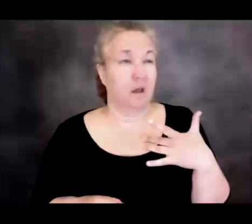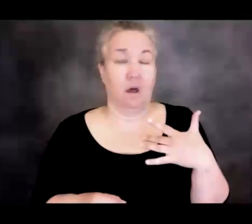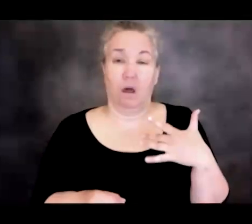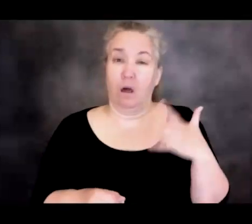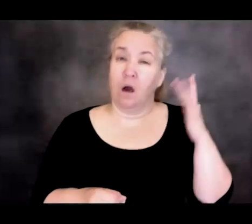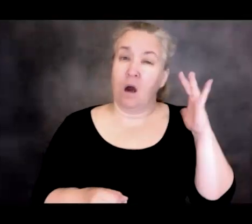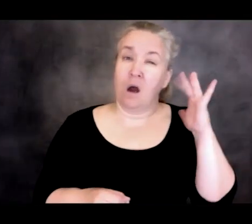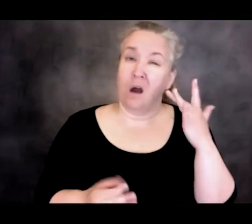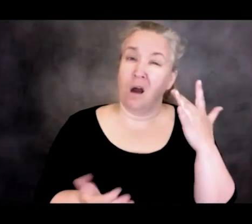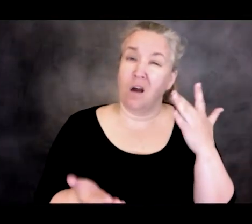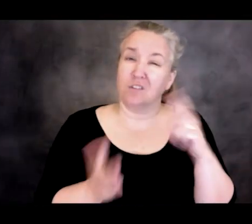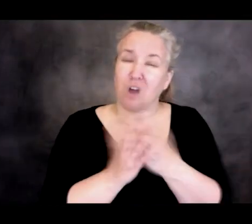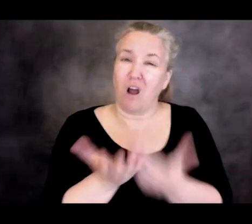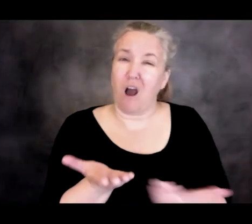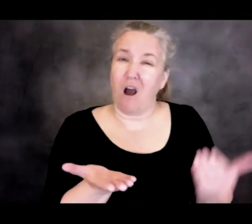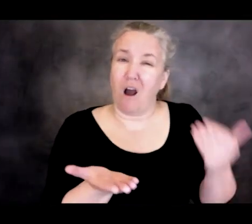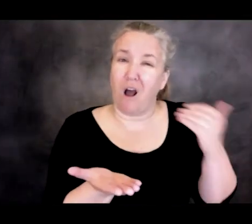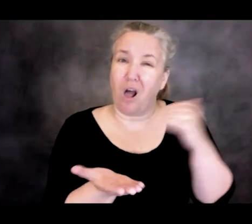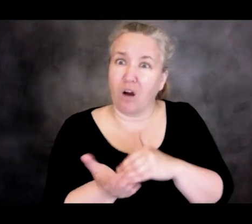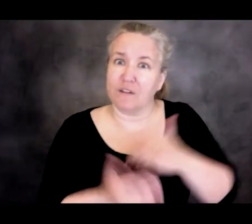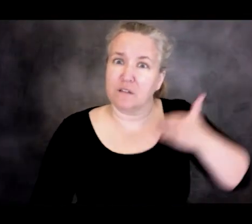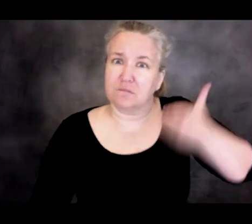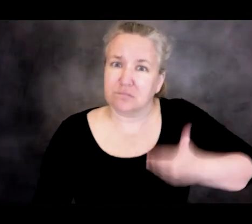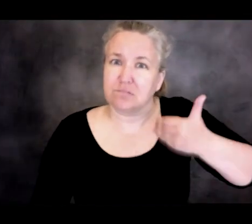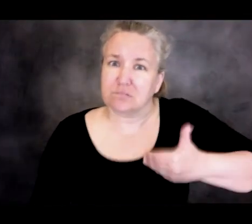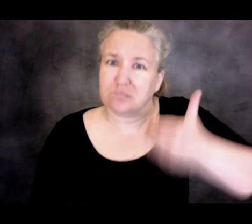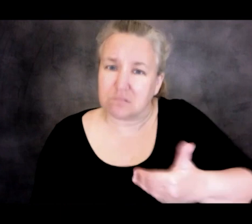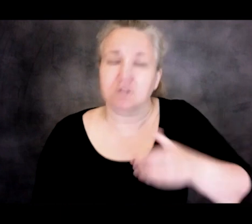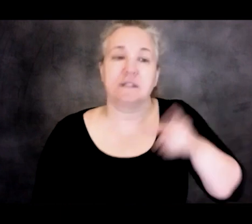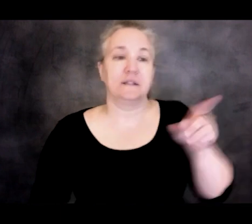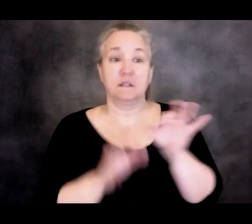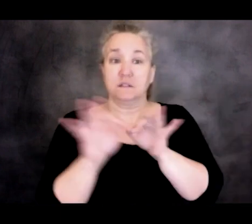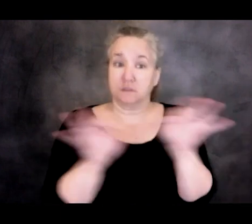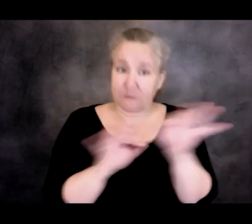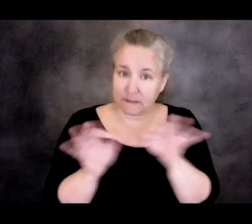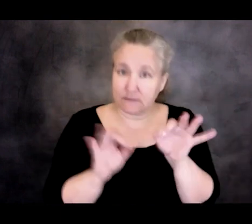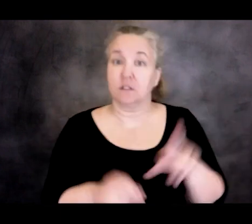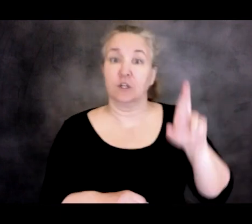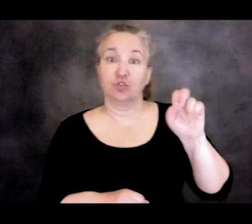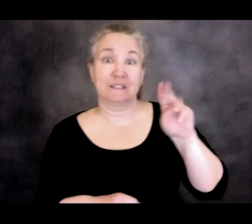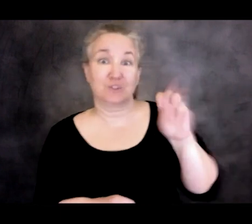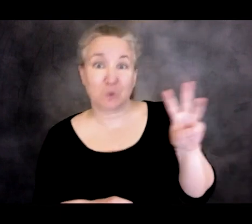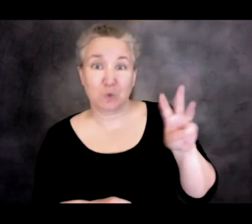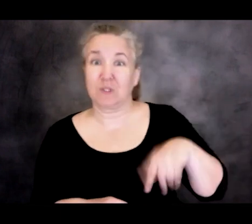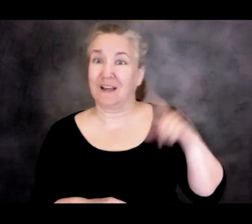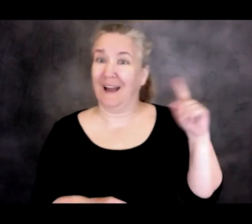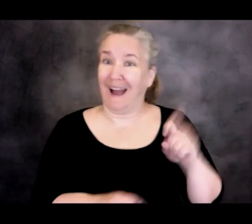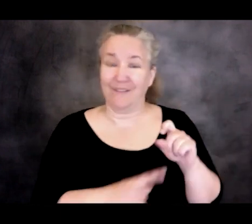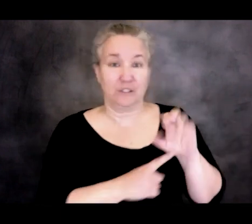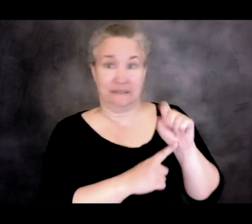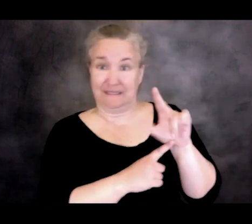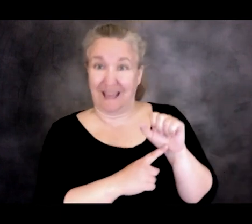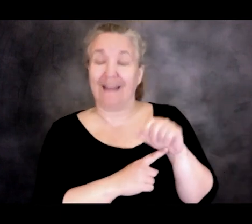from scratch. And Oscar tells us, he says, once you have to renew it, the status that is, you have to start